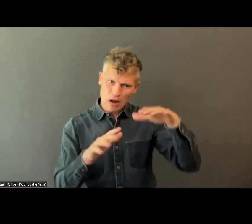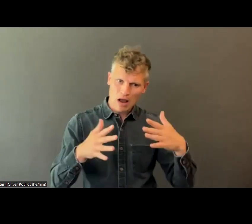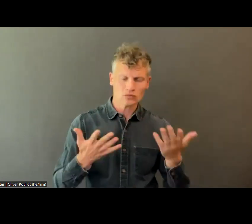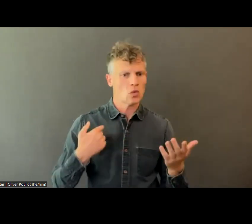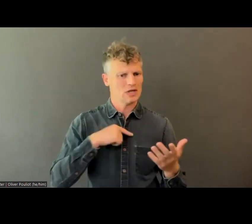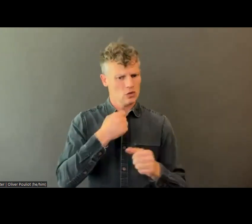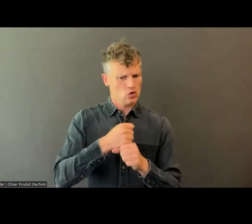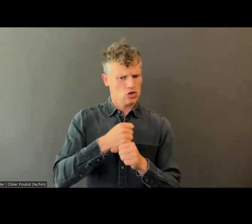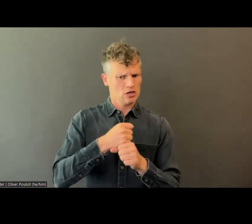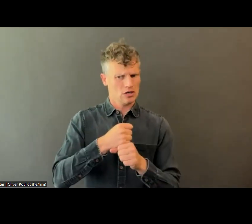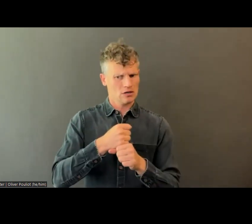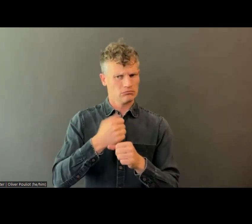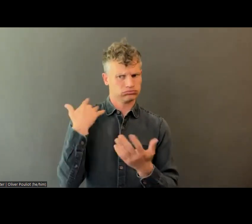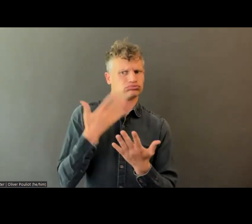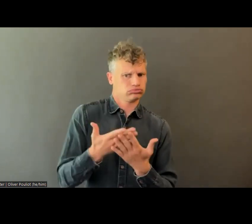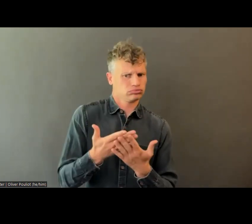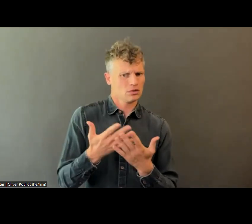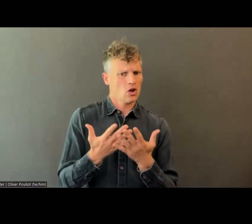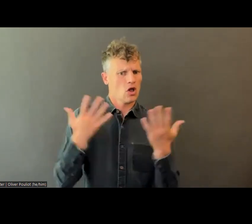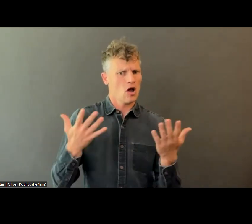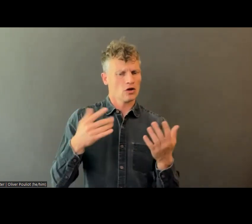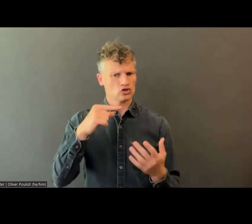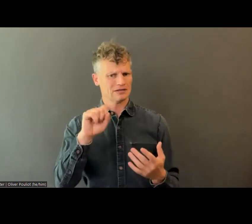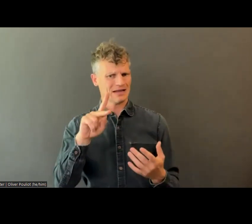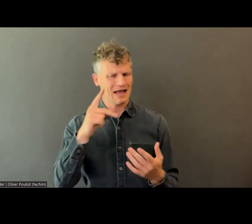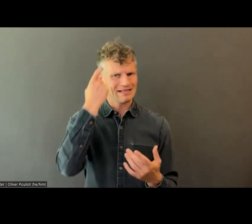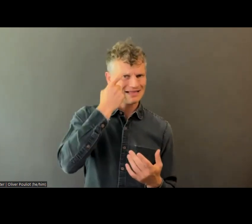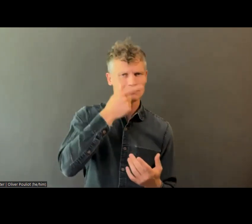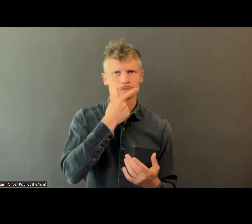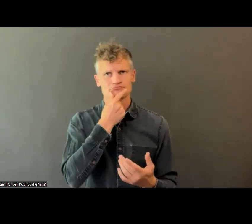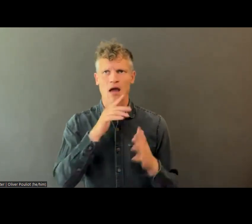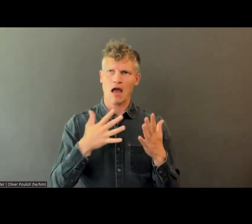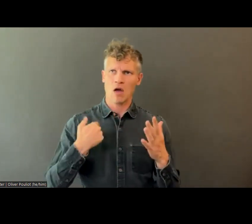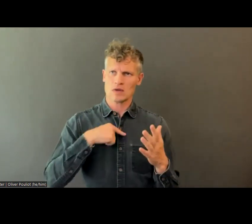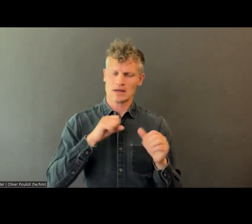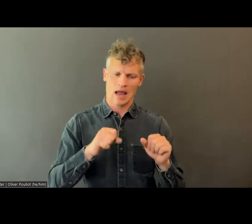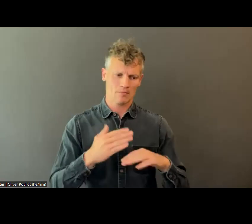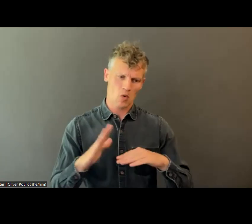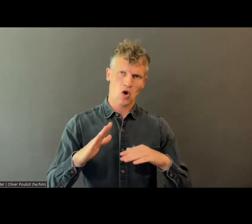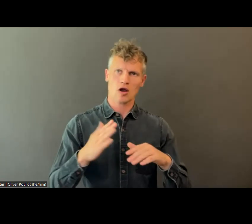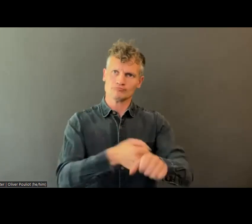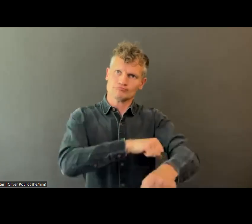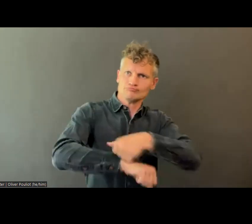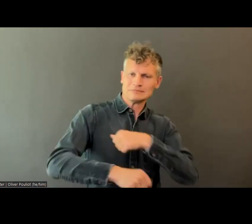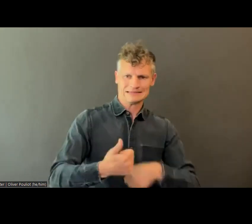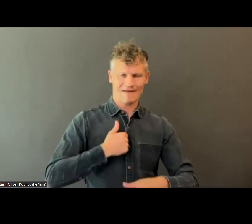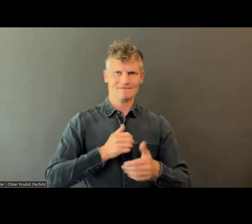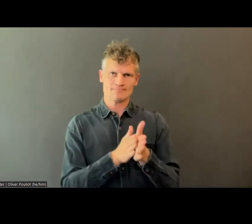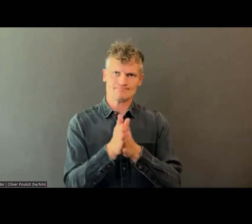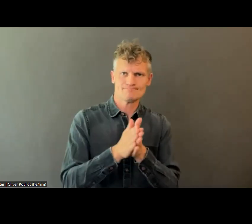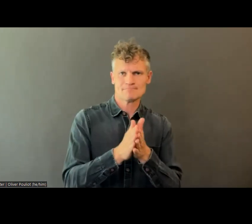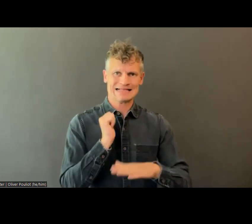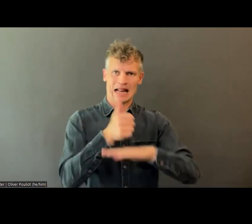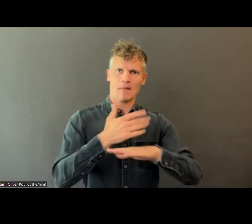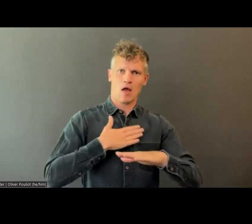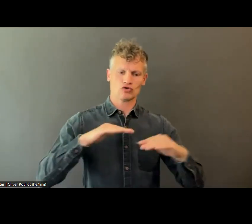by setting some standards. We started with our real estate and setting what we call inclusive design standards for our built environment, and that's the